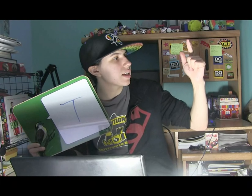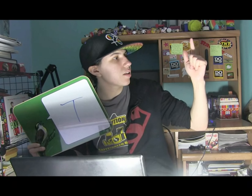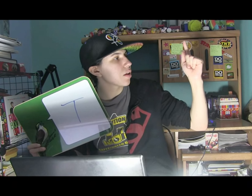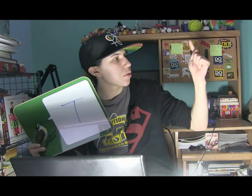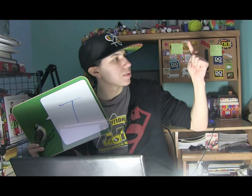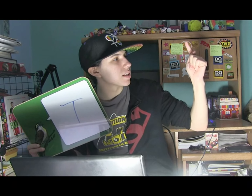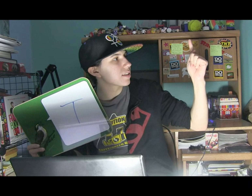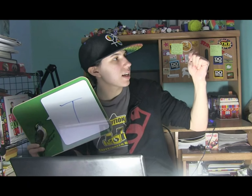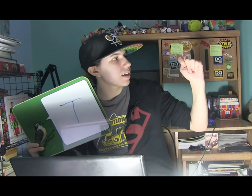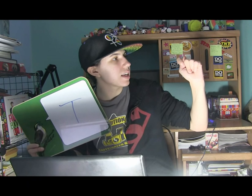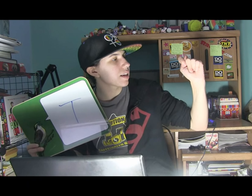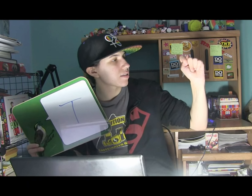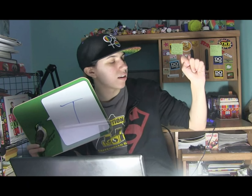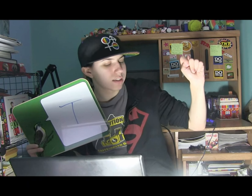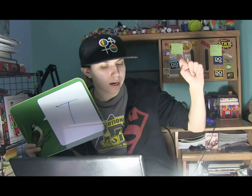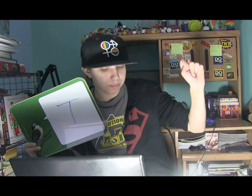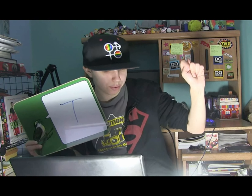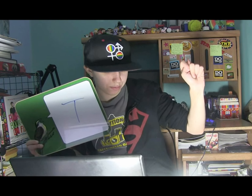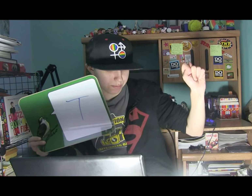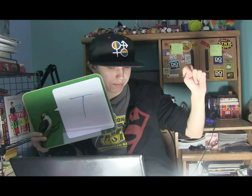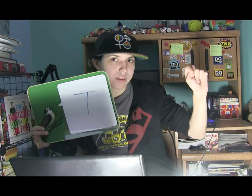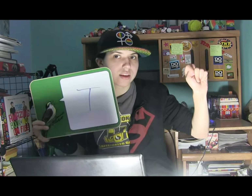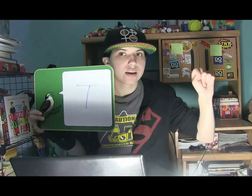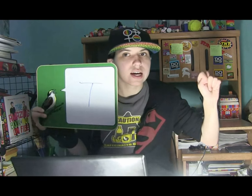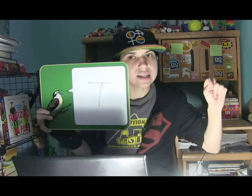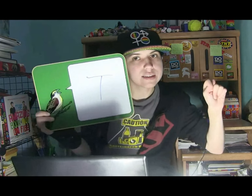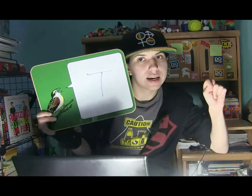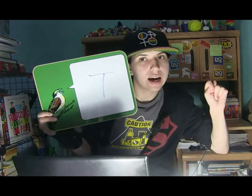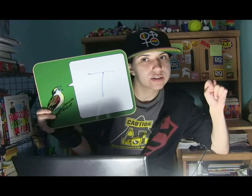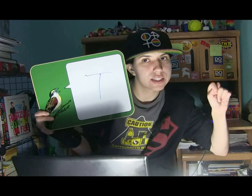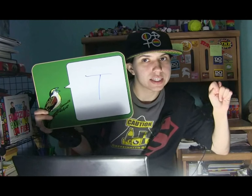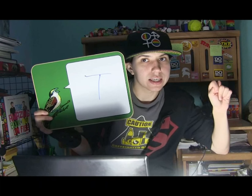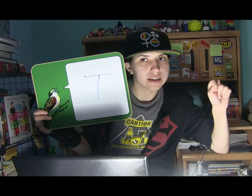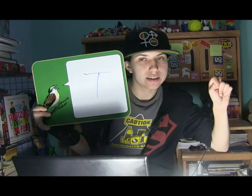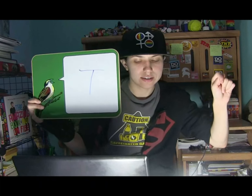down, thumb to the side, index on top. And that's our T.